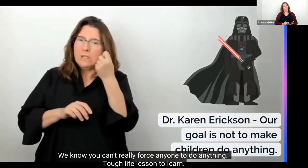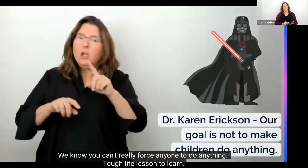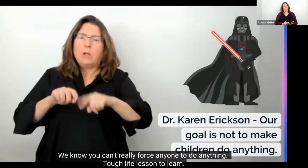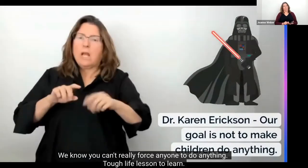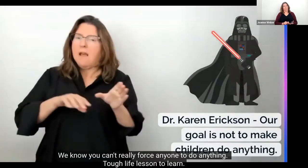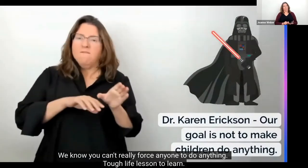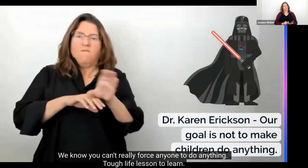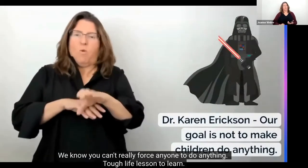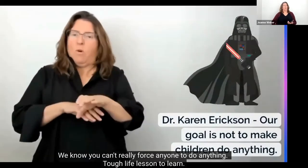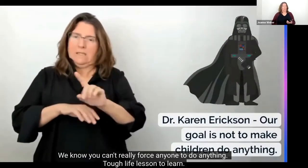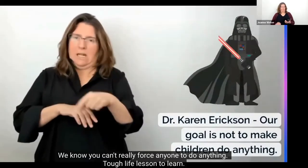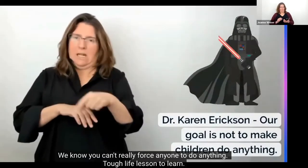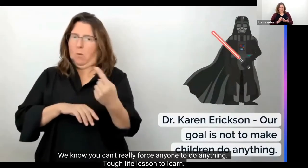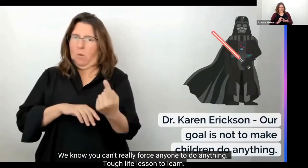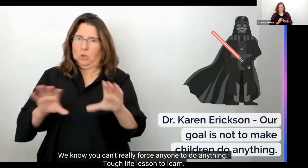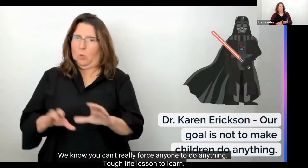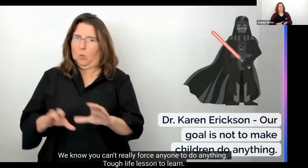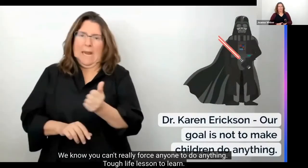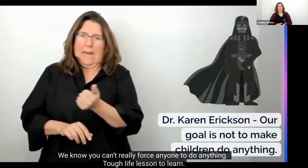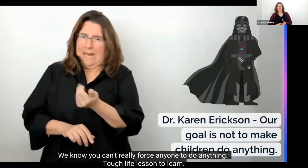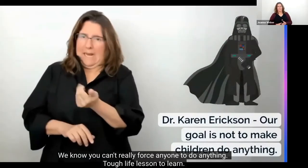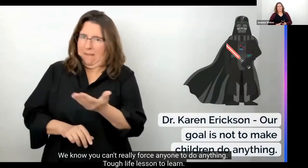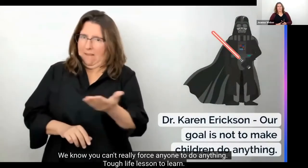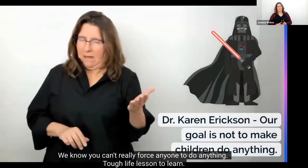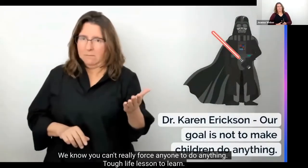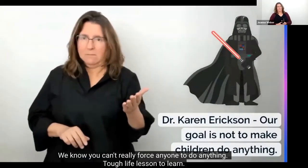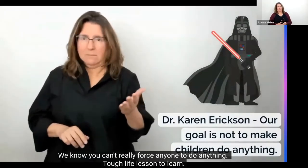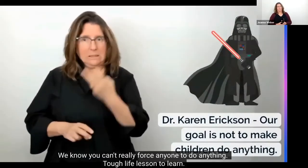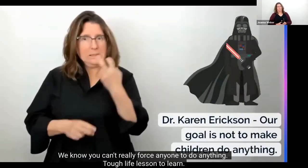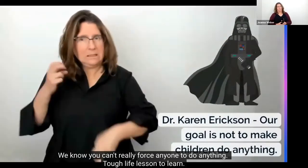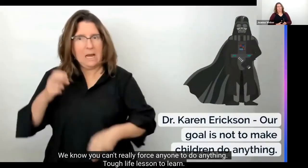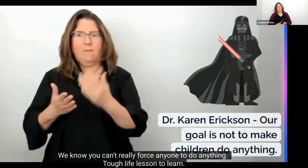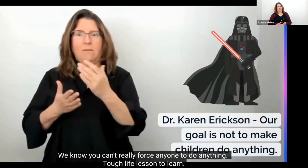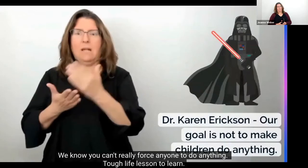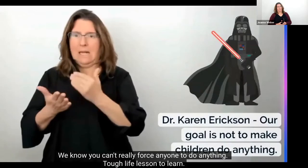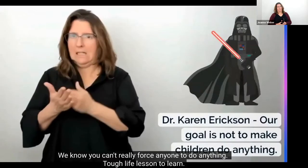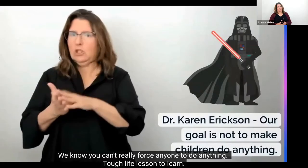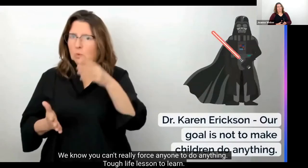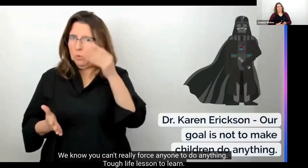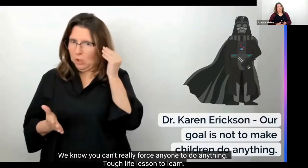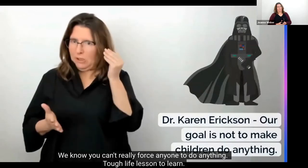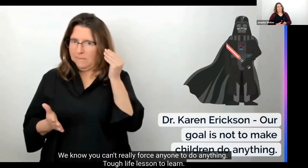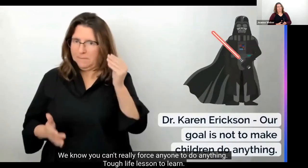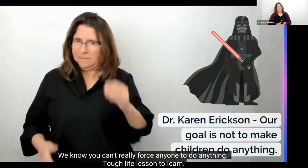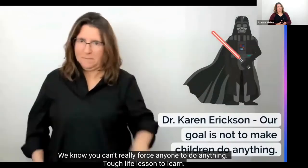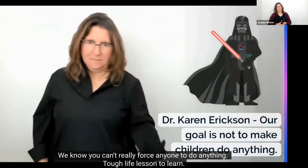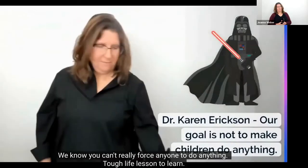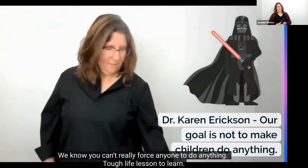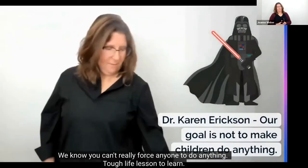We know you can't really force anyone to do anything. Tough life lesson to learn.